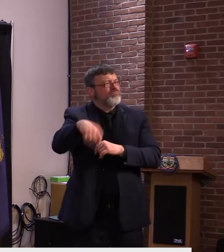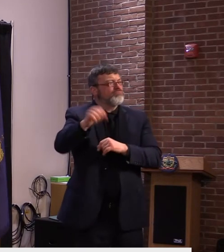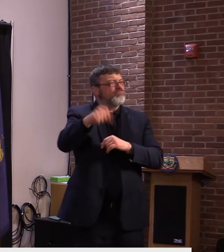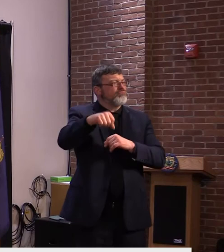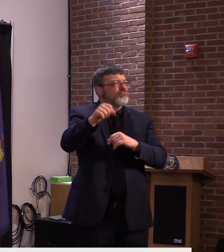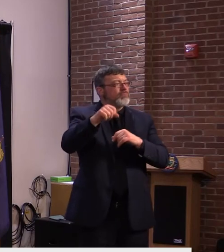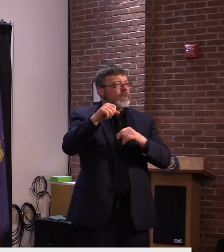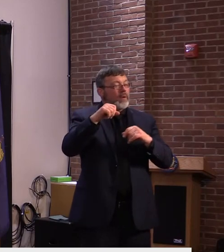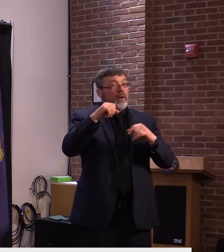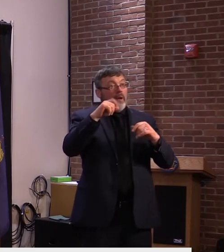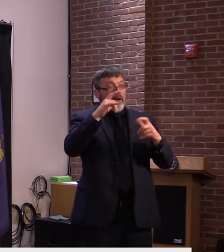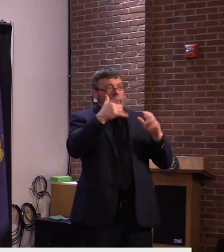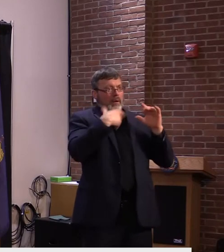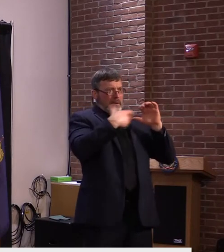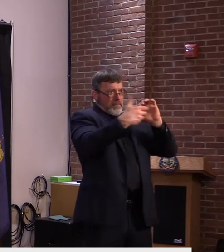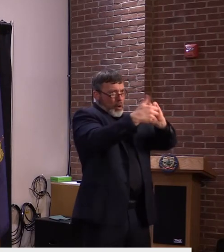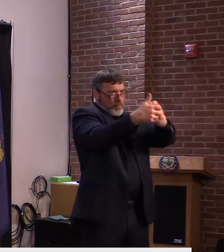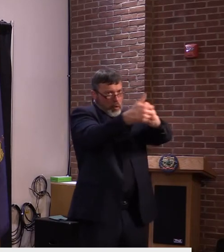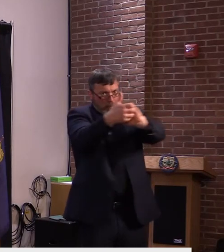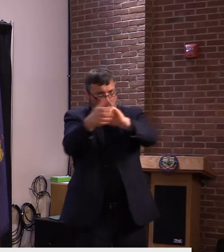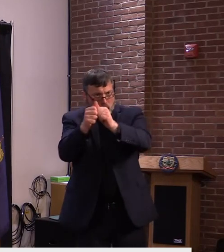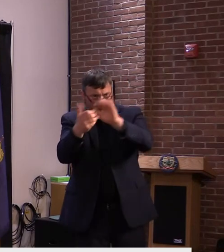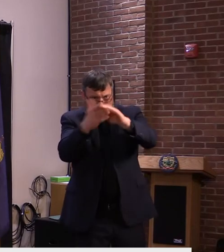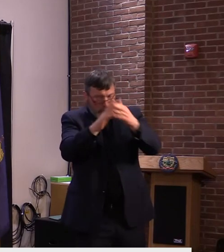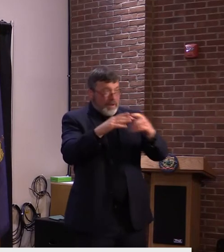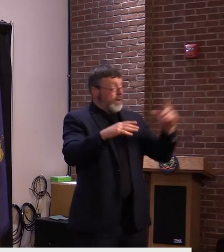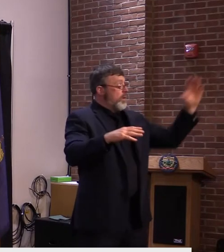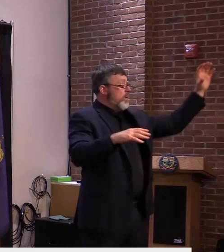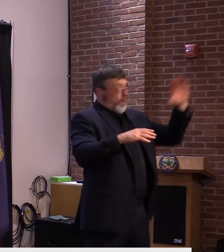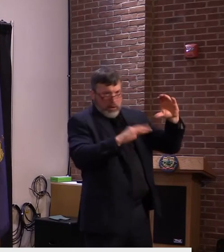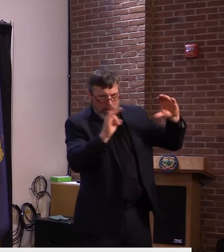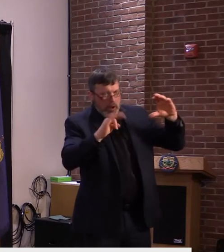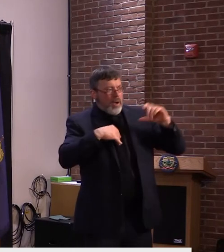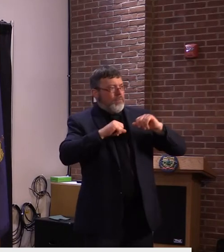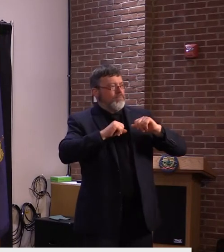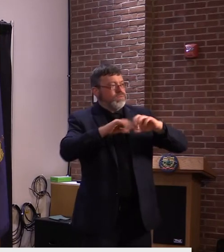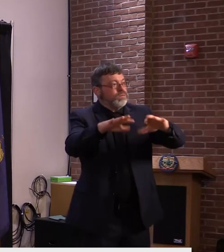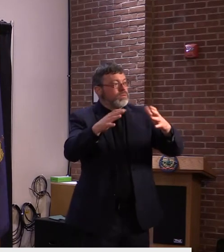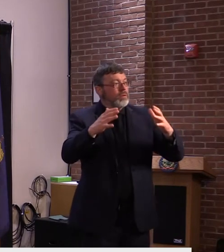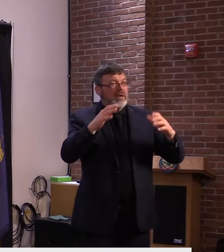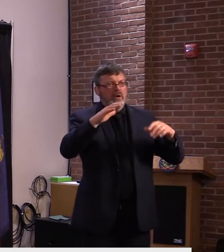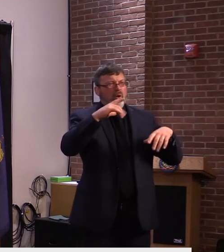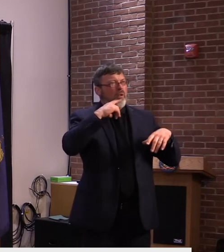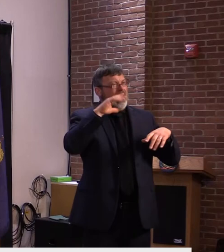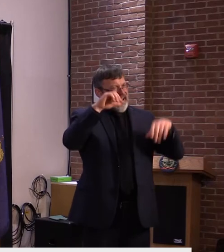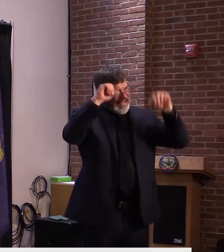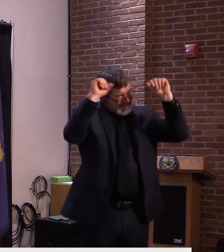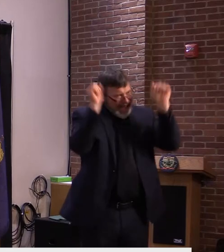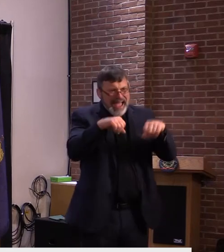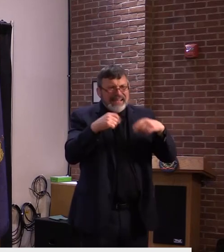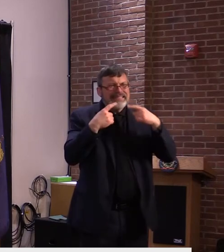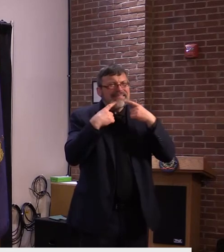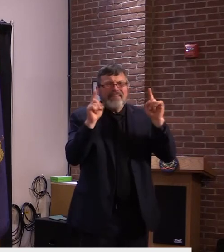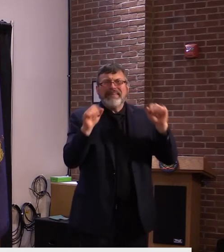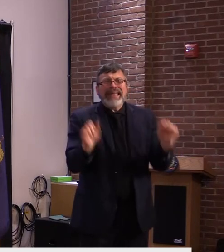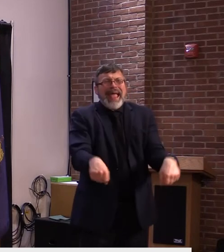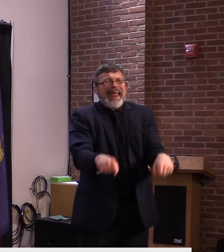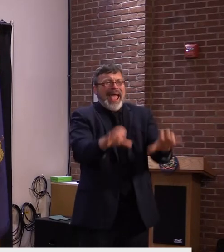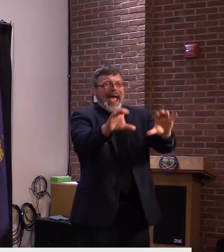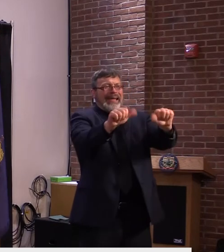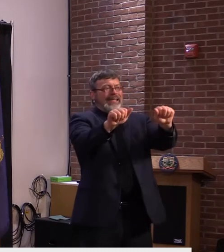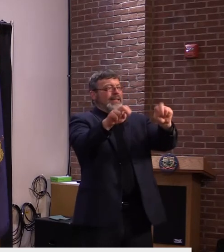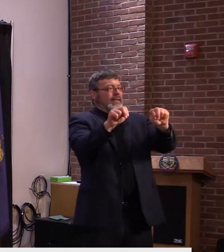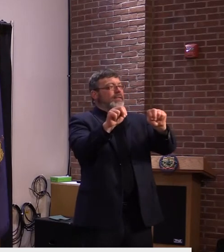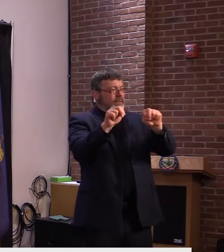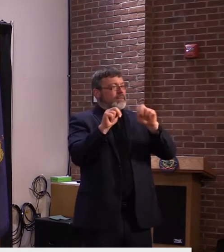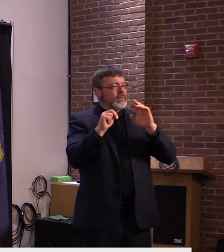this proposal is, we can get that job done, and then we can see it through to completion if this does not prove to be enough. Does that